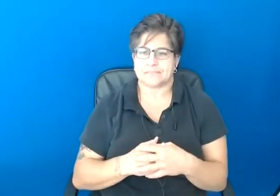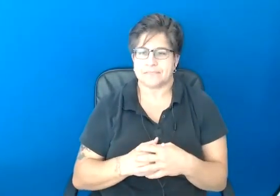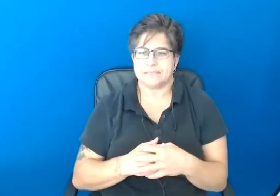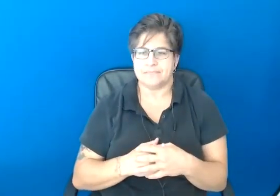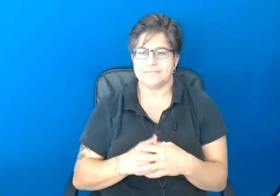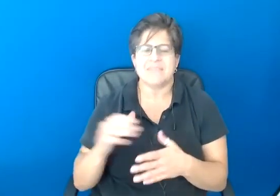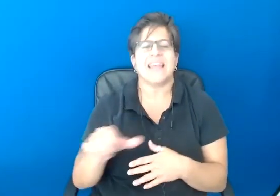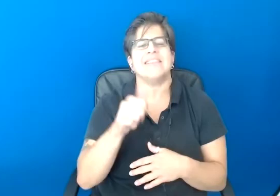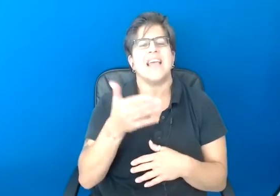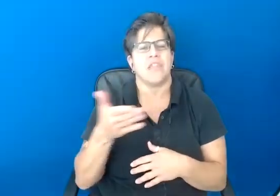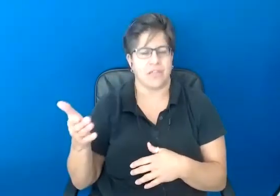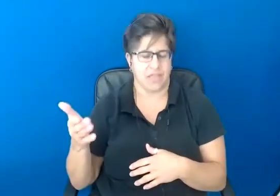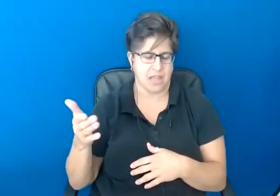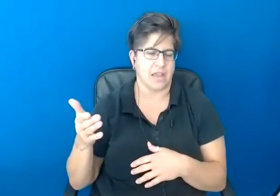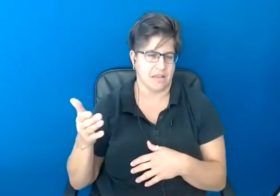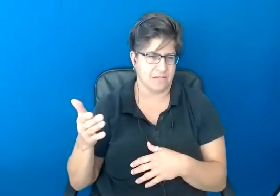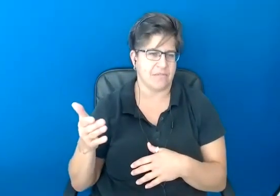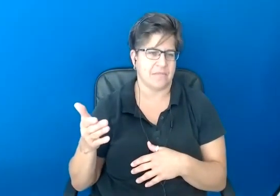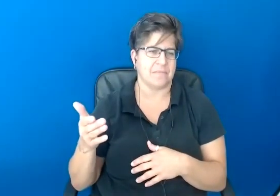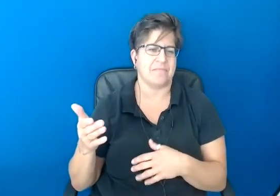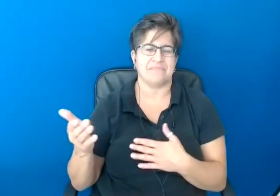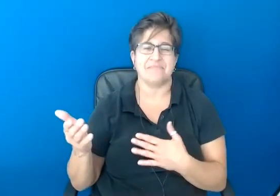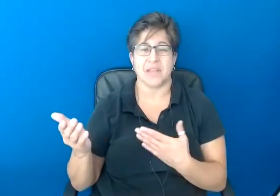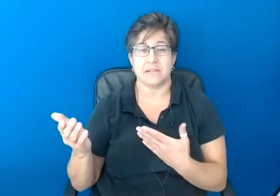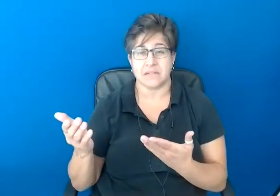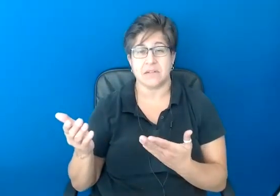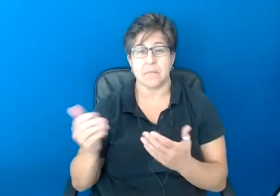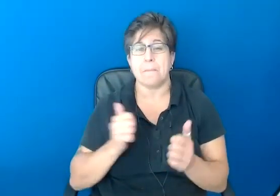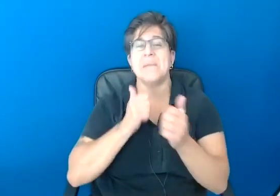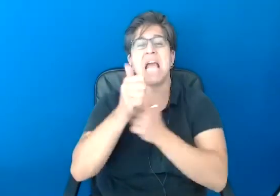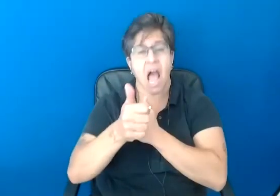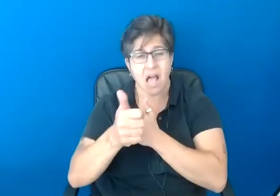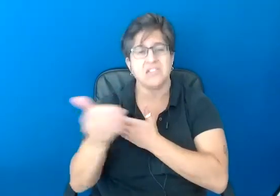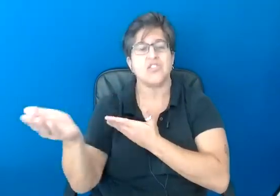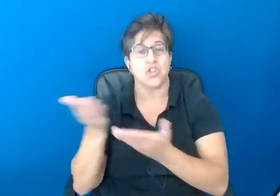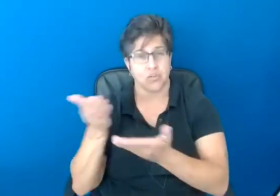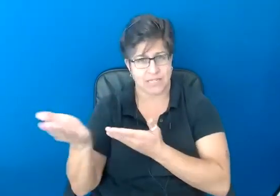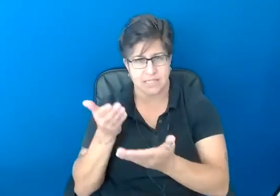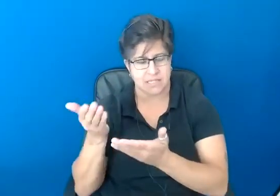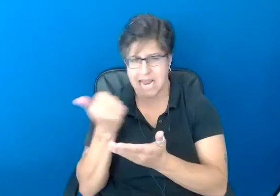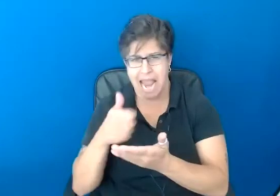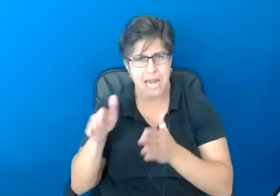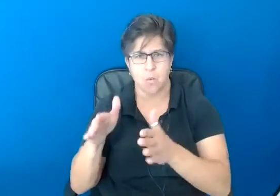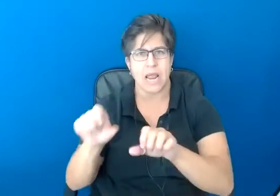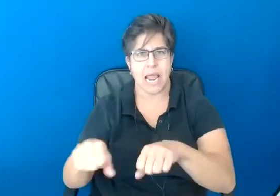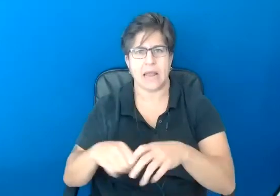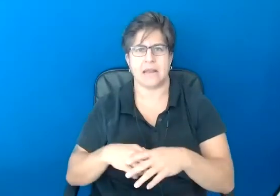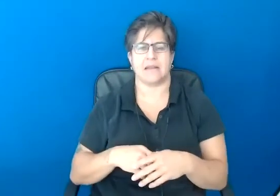again, this prayer and meditation, and this actually is my biggest thing, this prayer and meditation. Everybody does